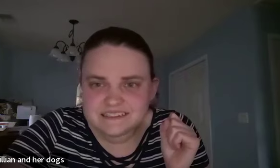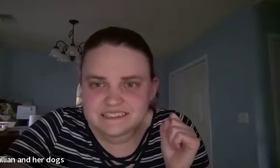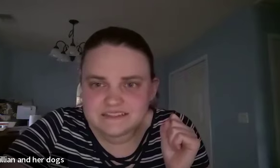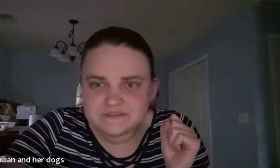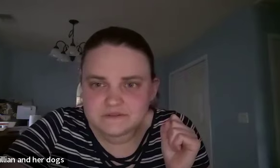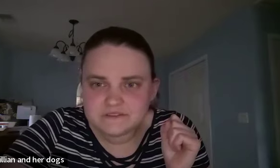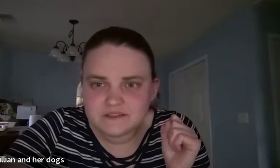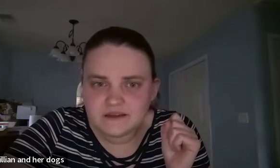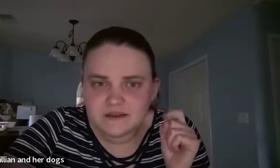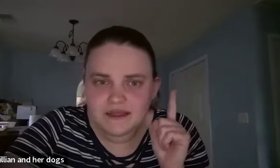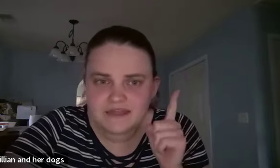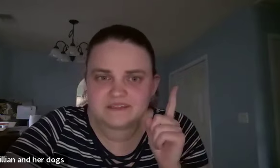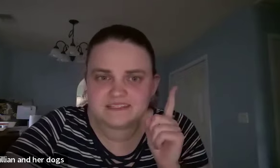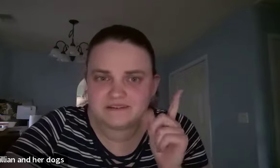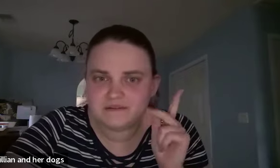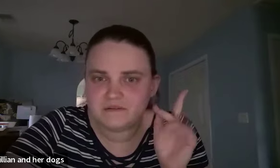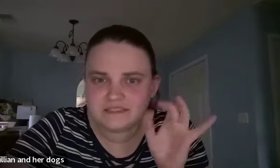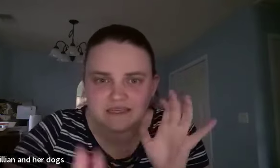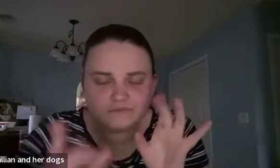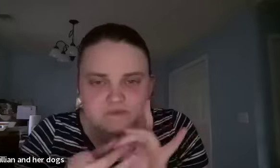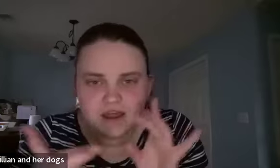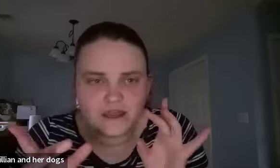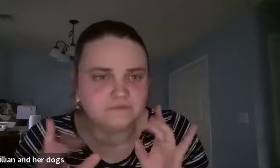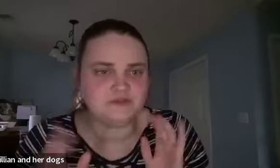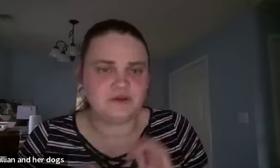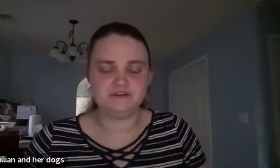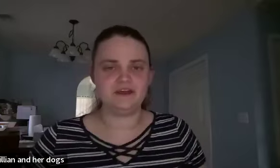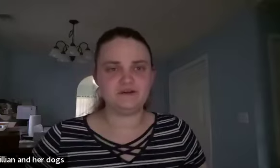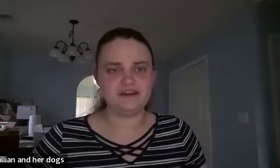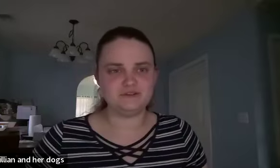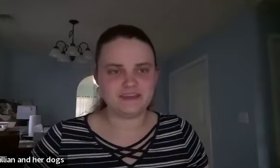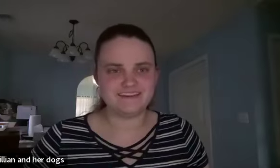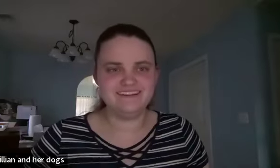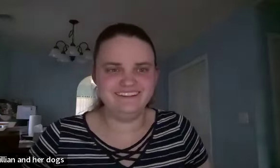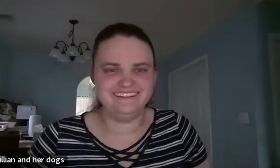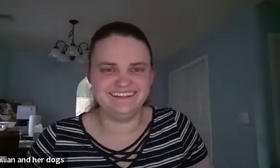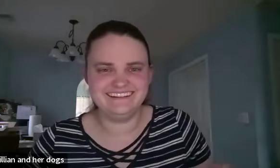Let's see if, I think Miss, let's see. I'm trying to figure out how to unmute you. I do not know how to do that.